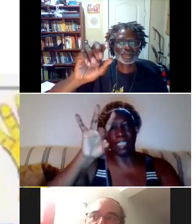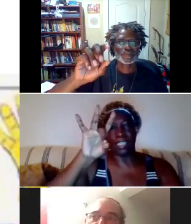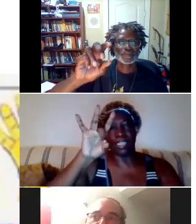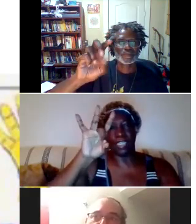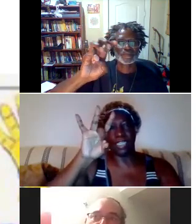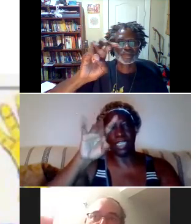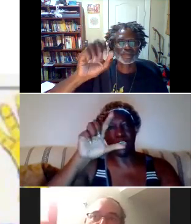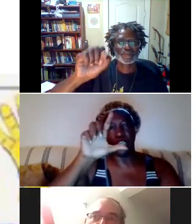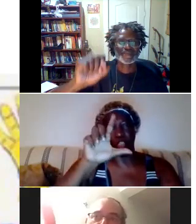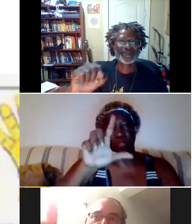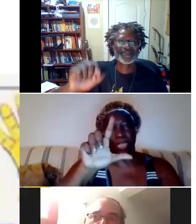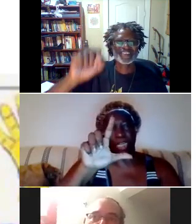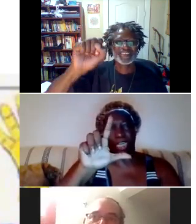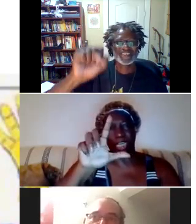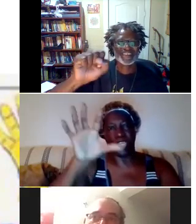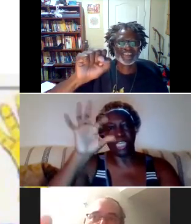28,